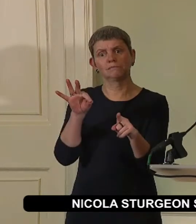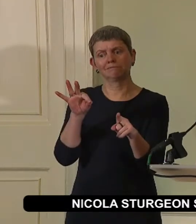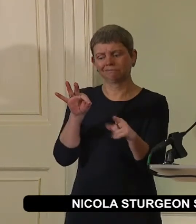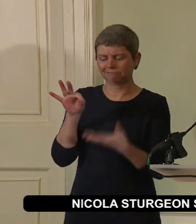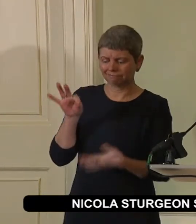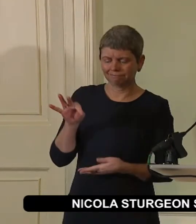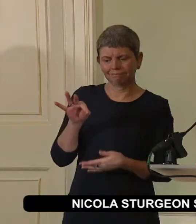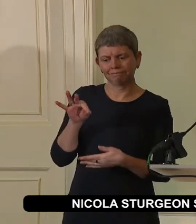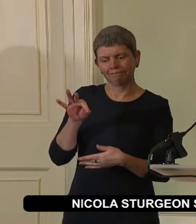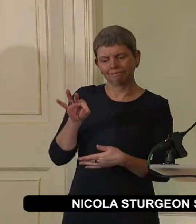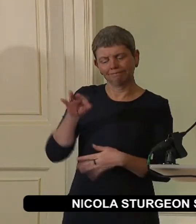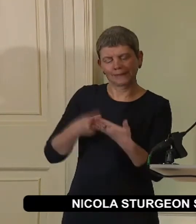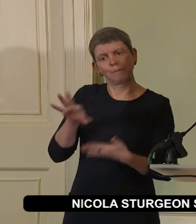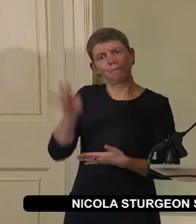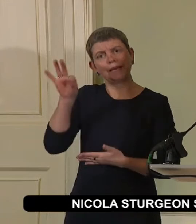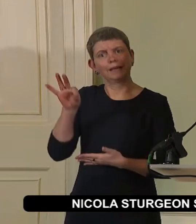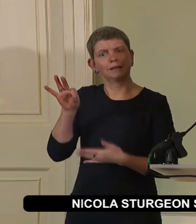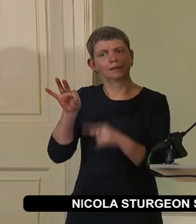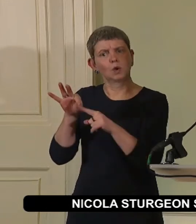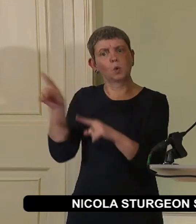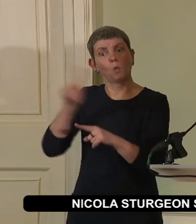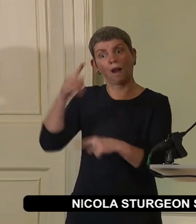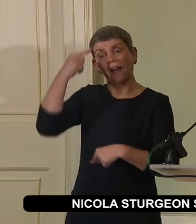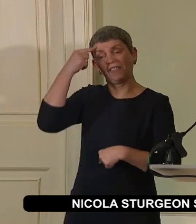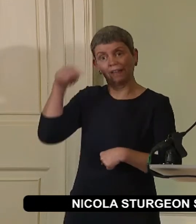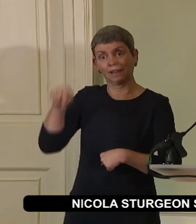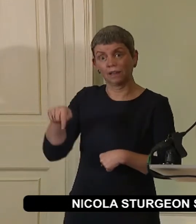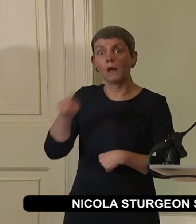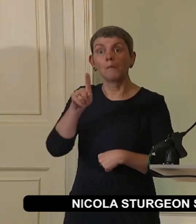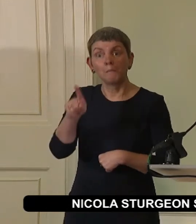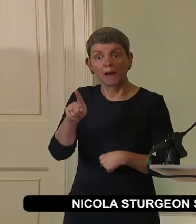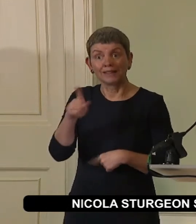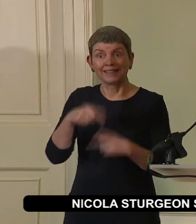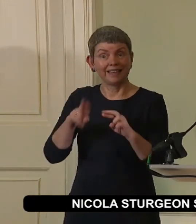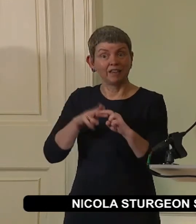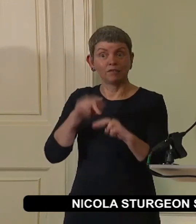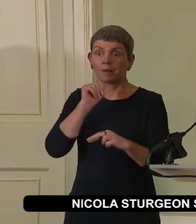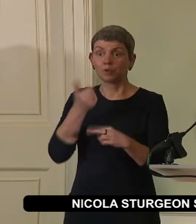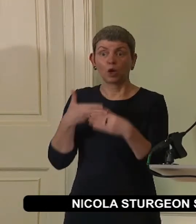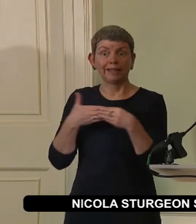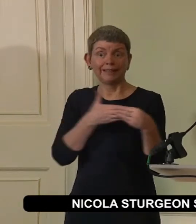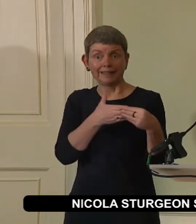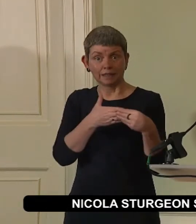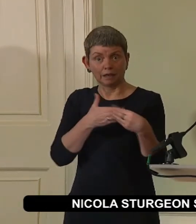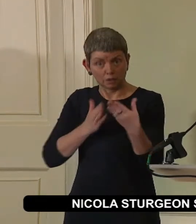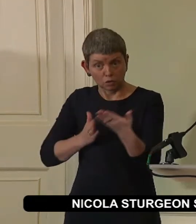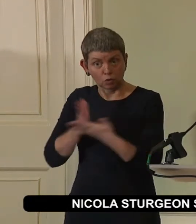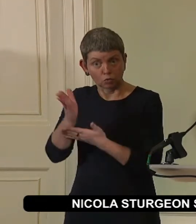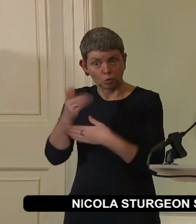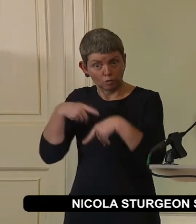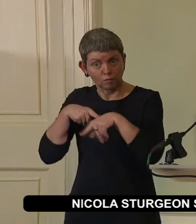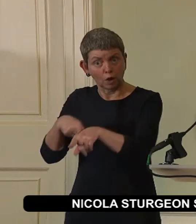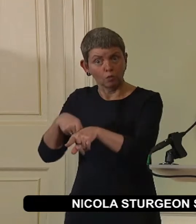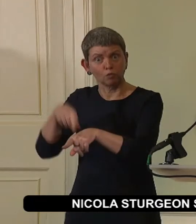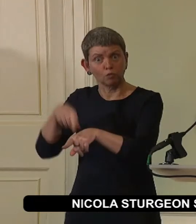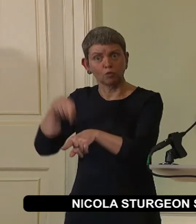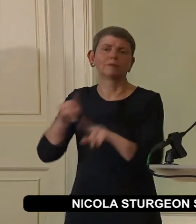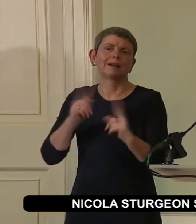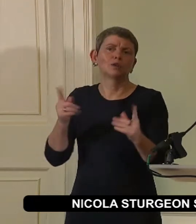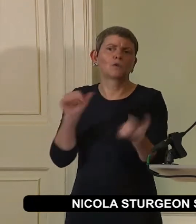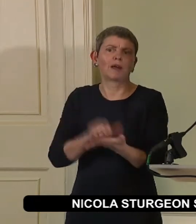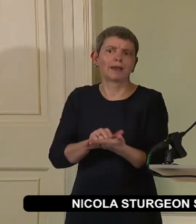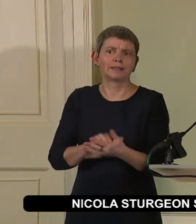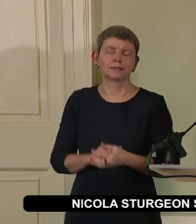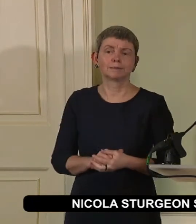judgment, whilst not being convinced that I would be there as a leader to see it through. By making my decision clear now, I free